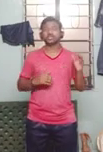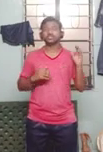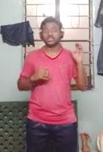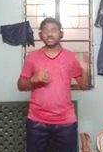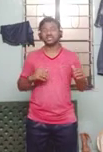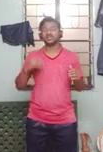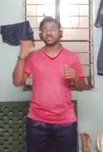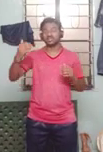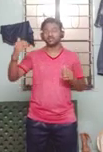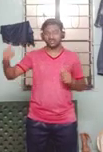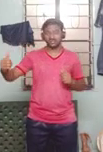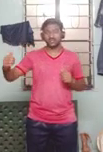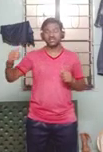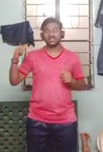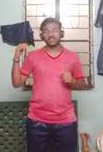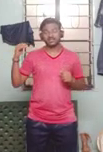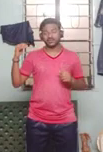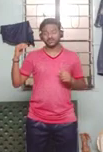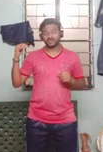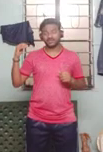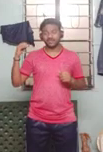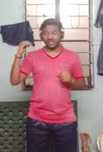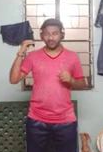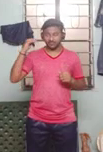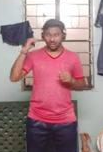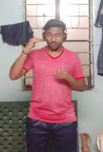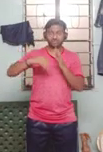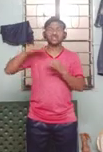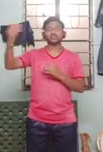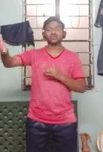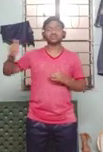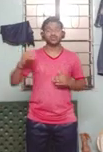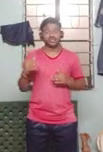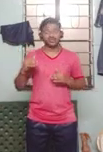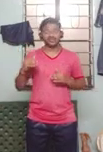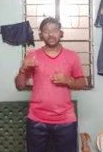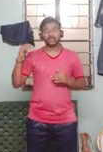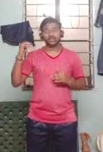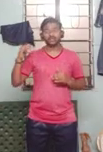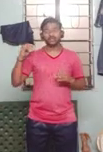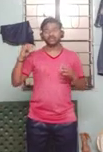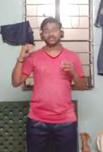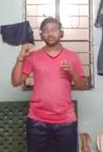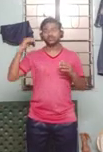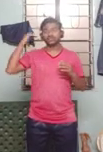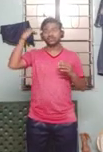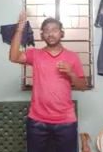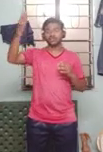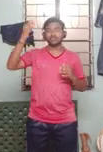can create a cleanup method. Um, Outside your object or in the